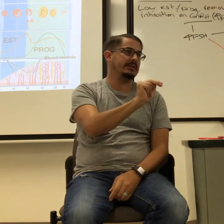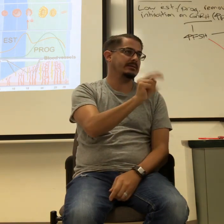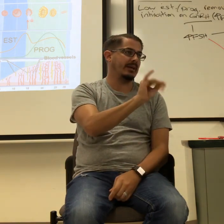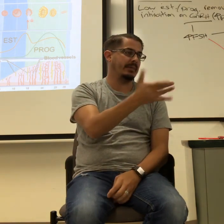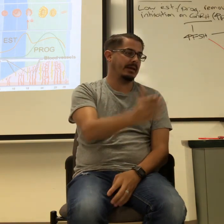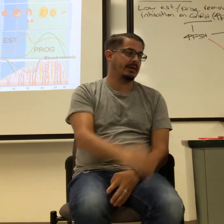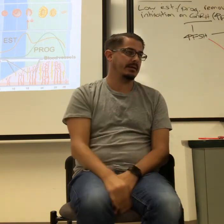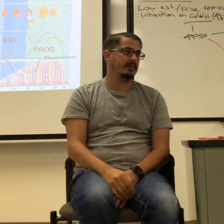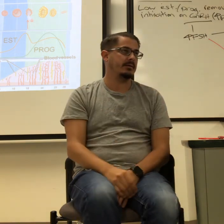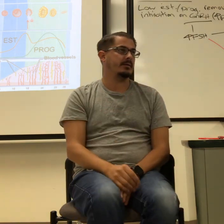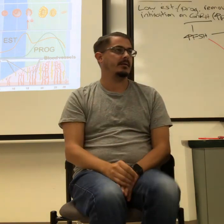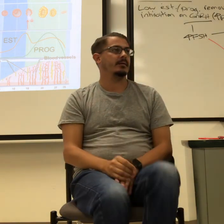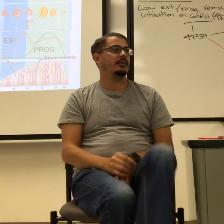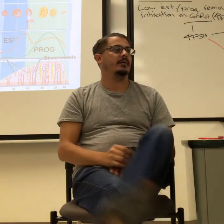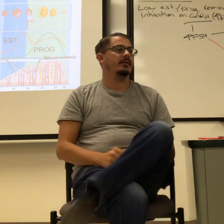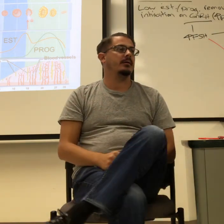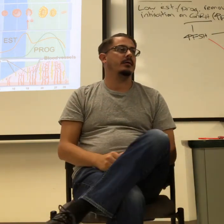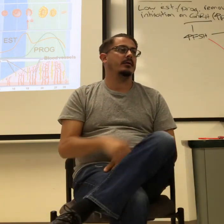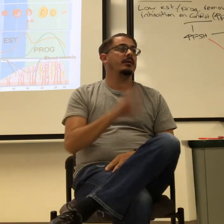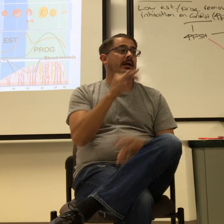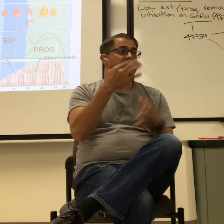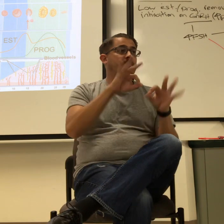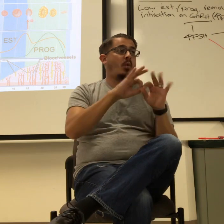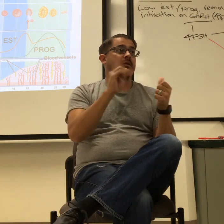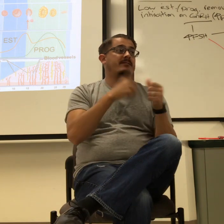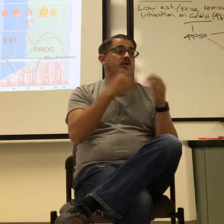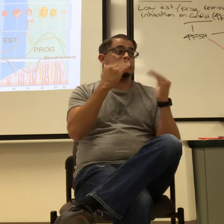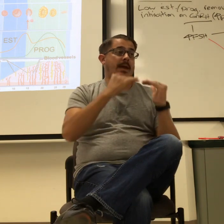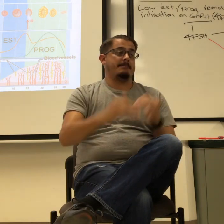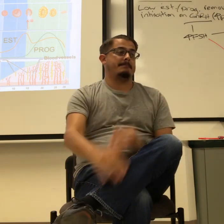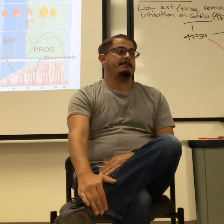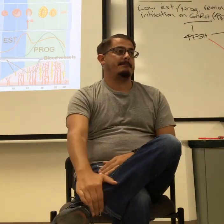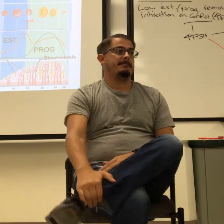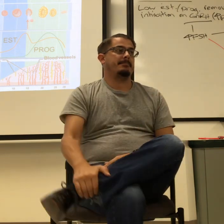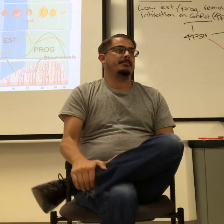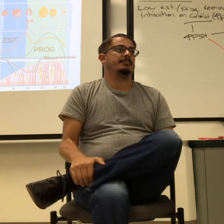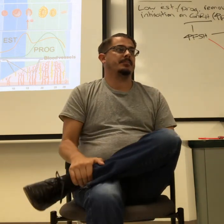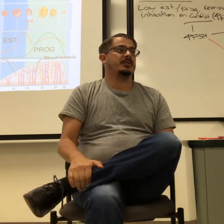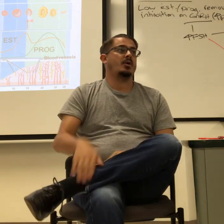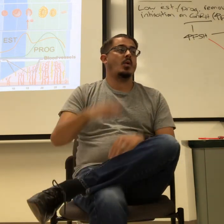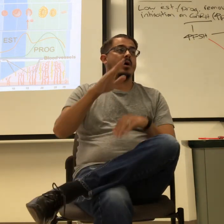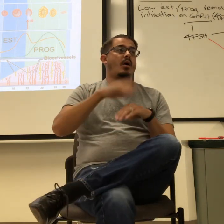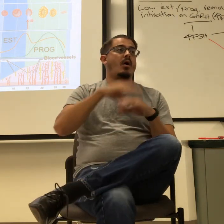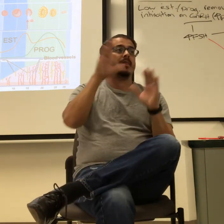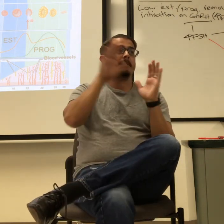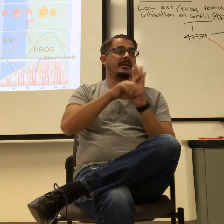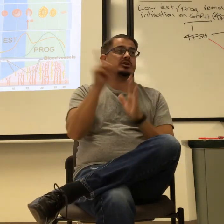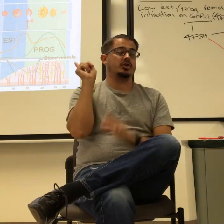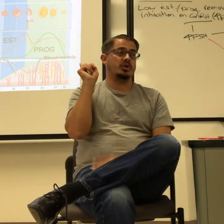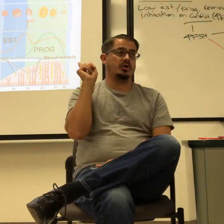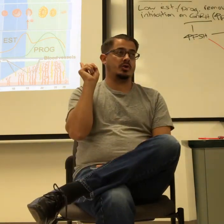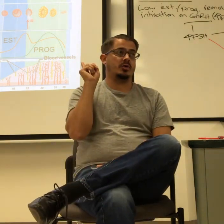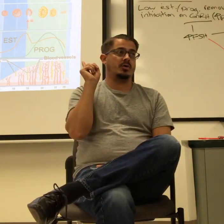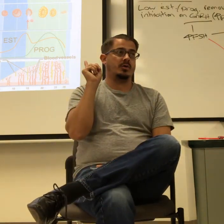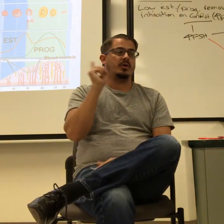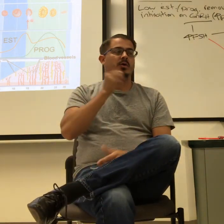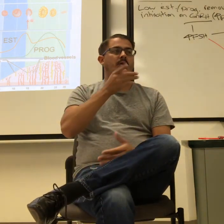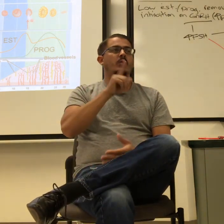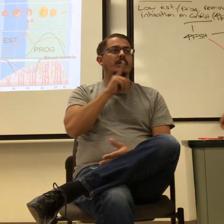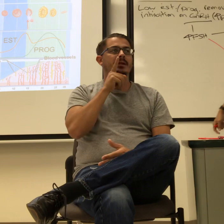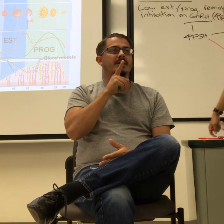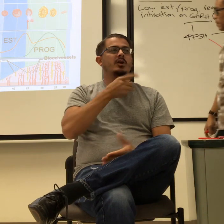so that's an important first step. So on the figure, we're moving out of